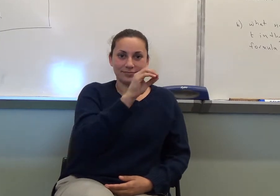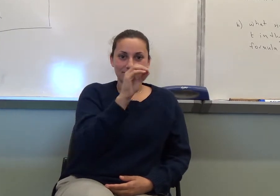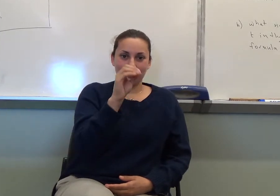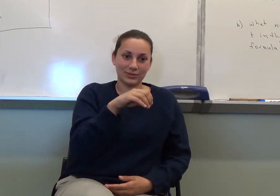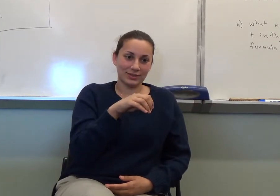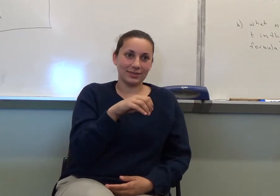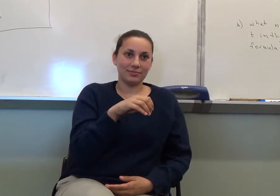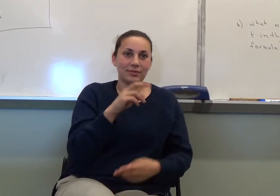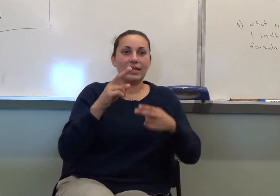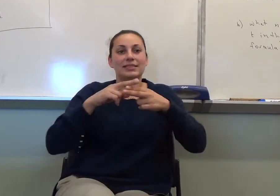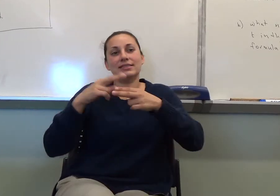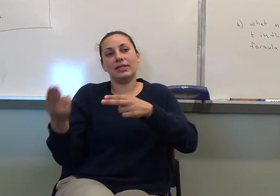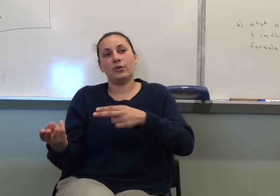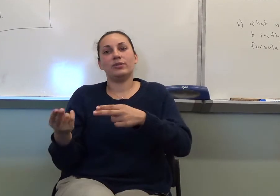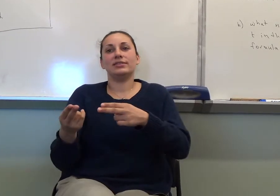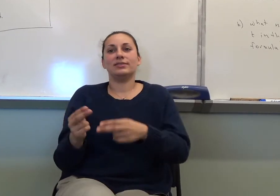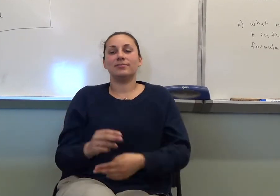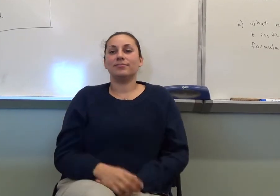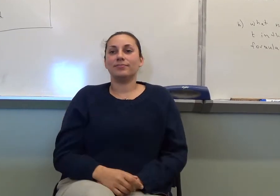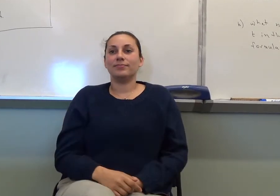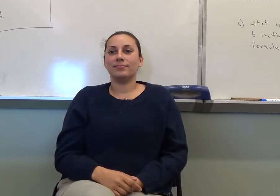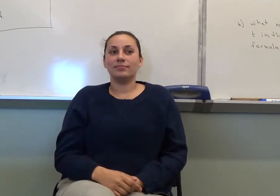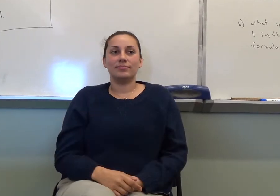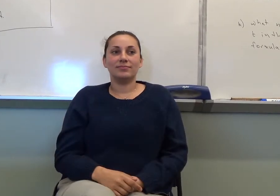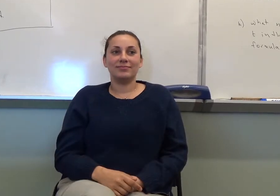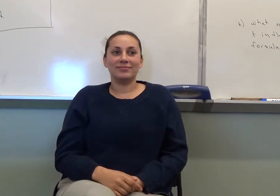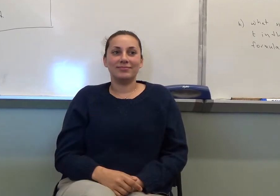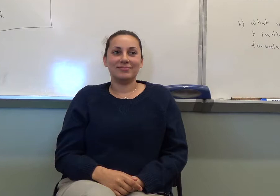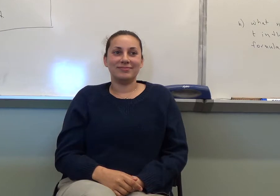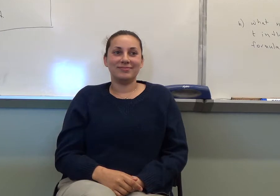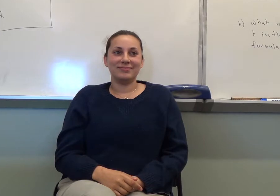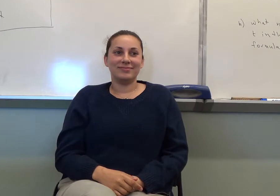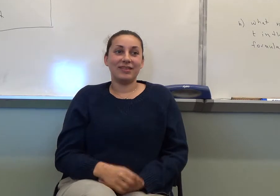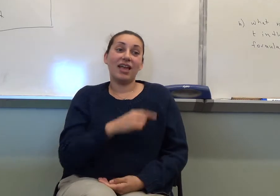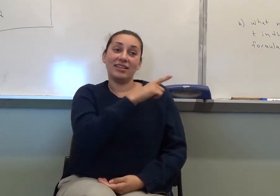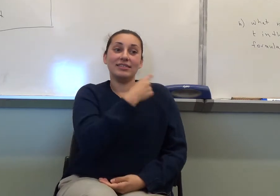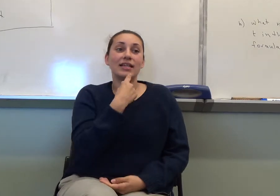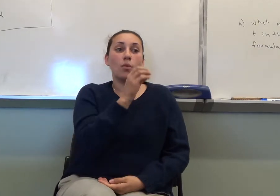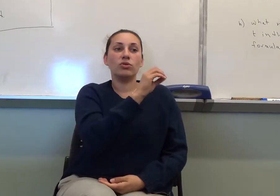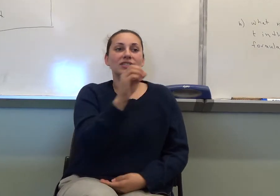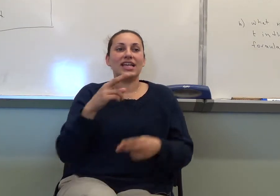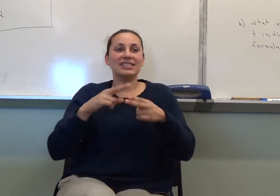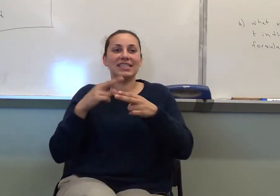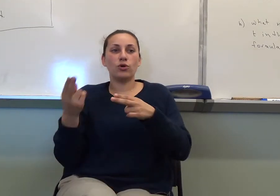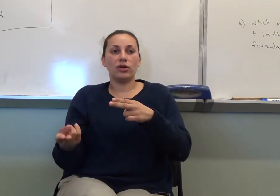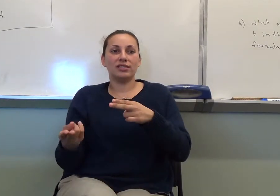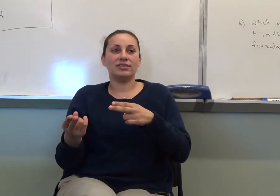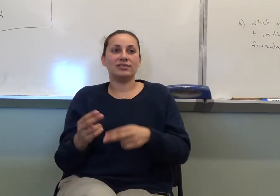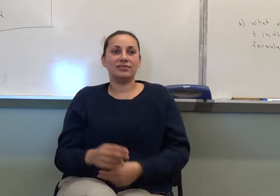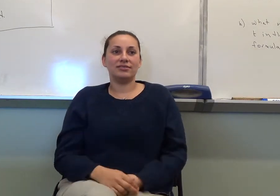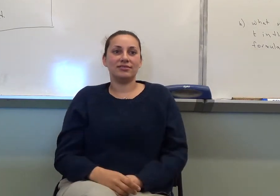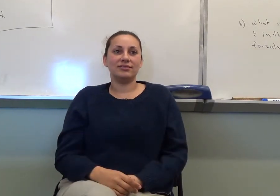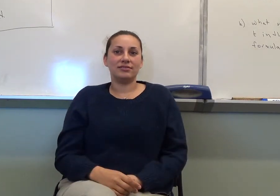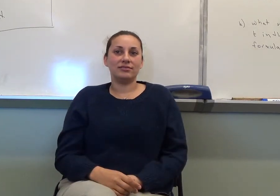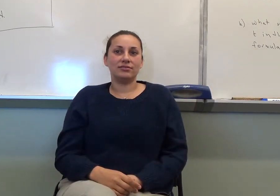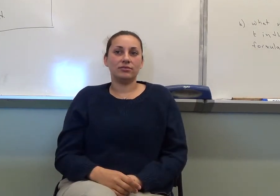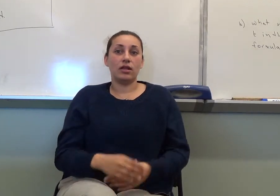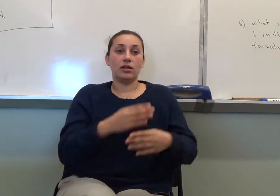decrease. Okay? So if we divide 3.4 by